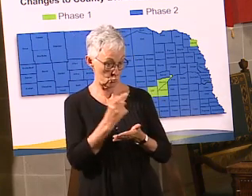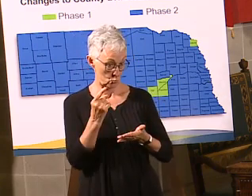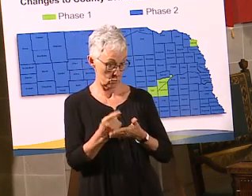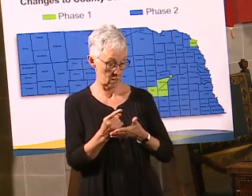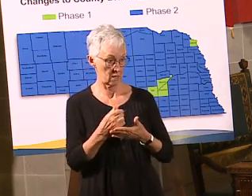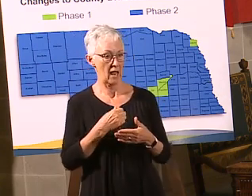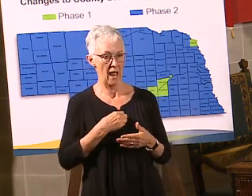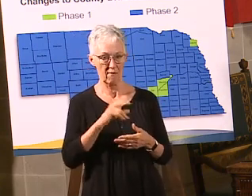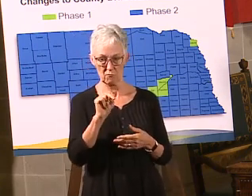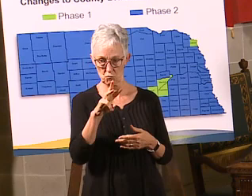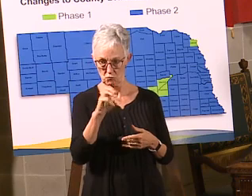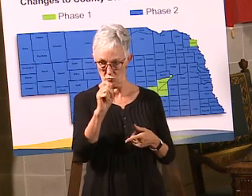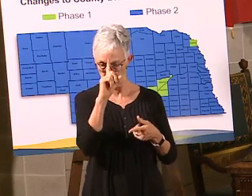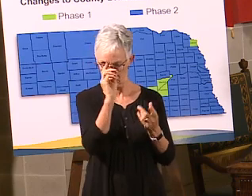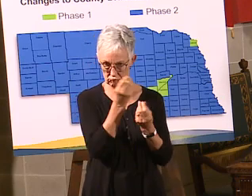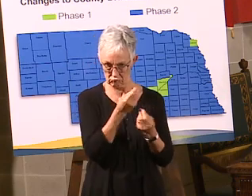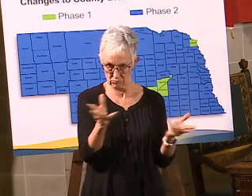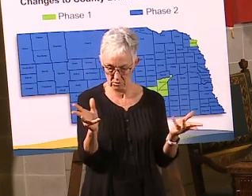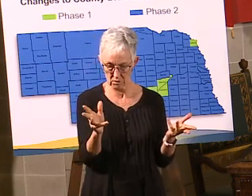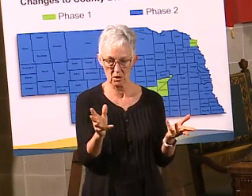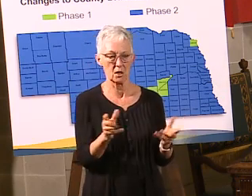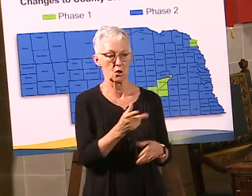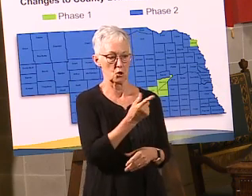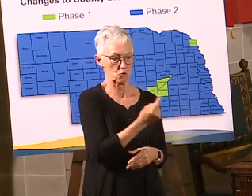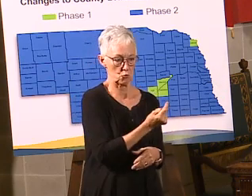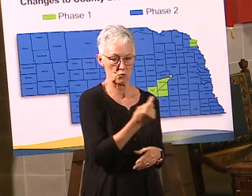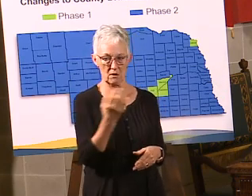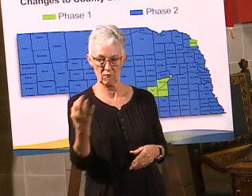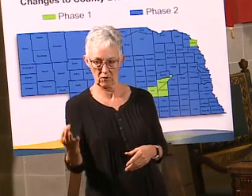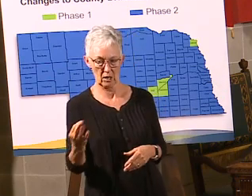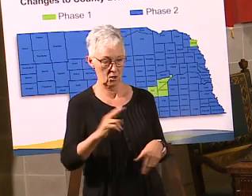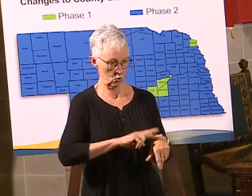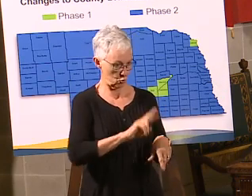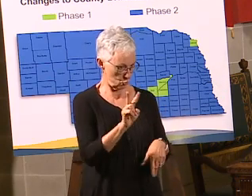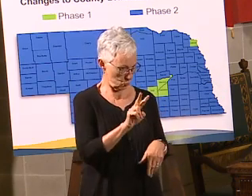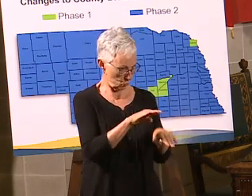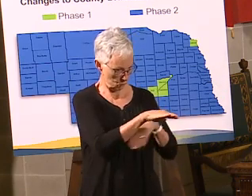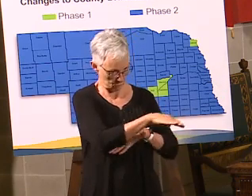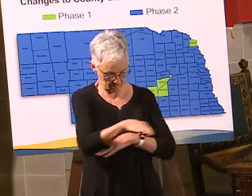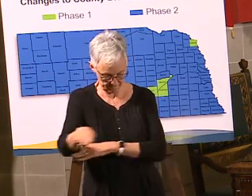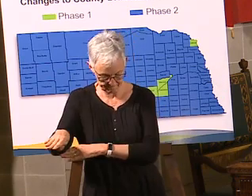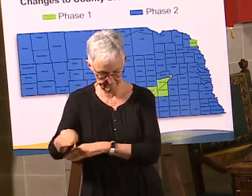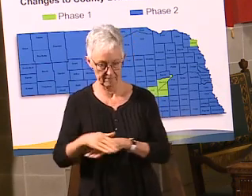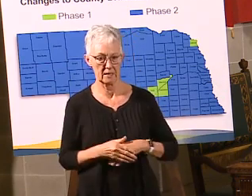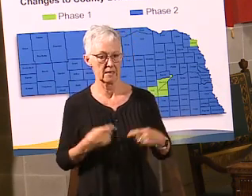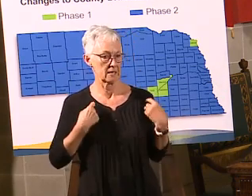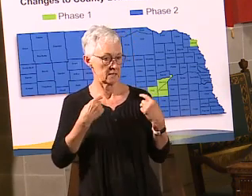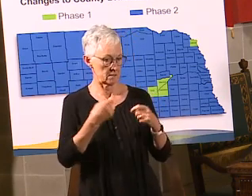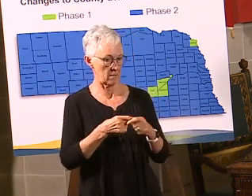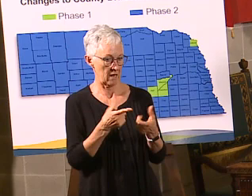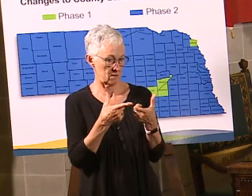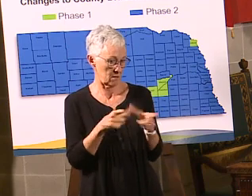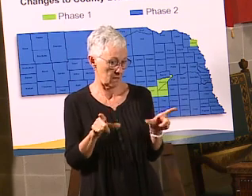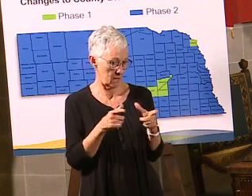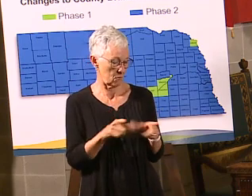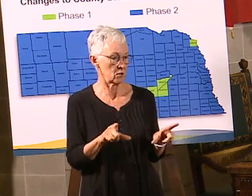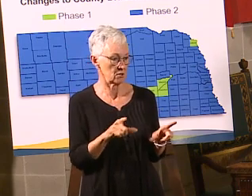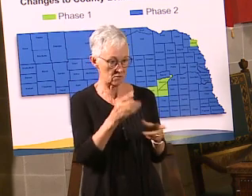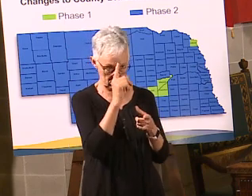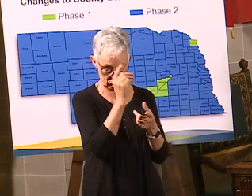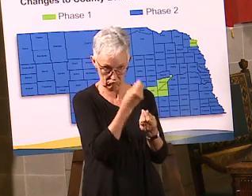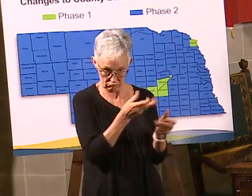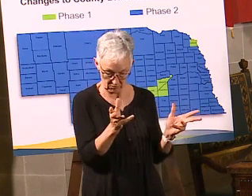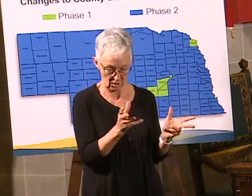Time, Tuesday through Friday. We will have Spanish language briefings at 5 p.m. today and on Thursday